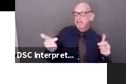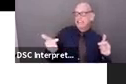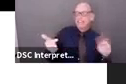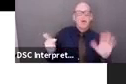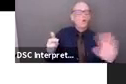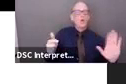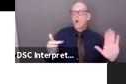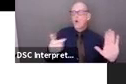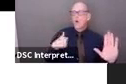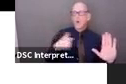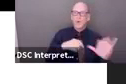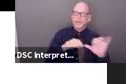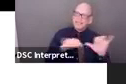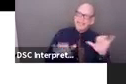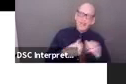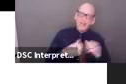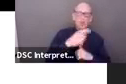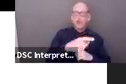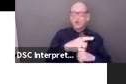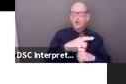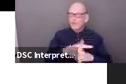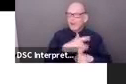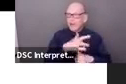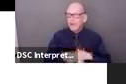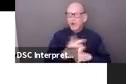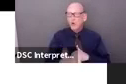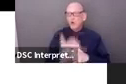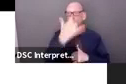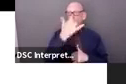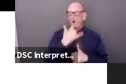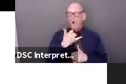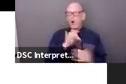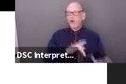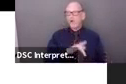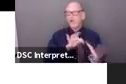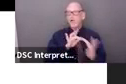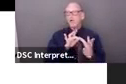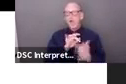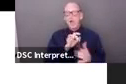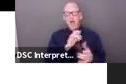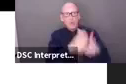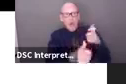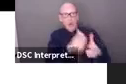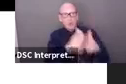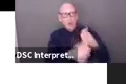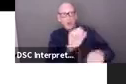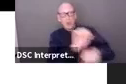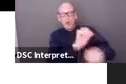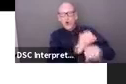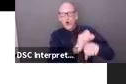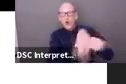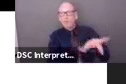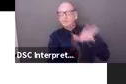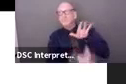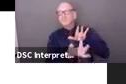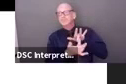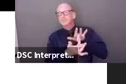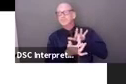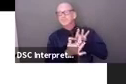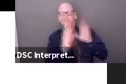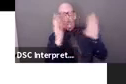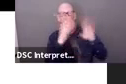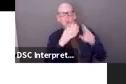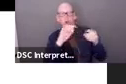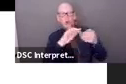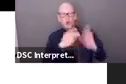We actually stay with them. We're available for them to call us. If there's a problem on the job site, we can troubleshoot. We do spot checks to make